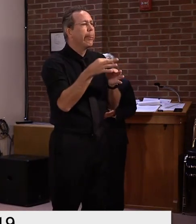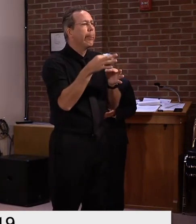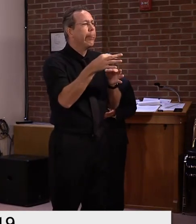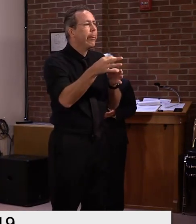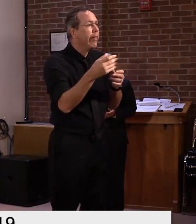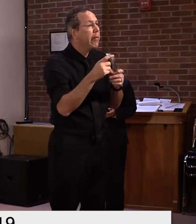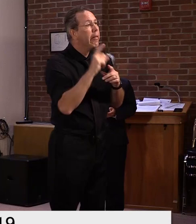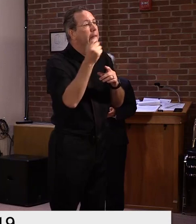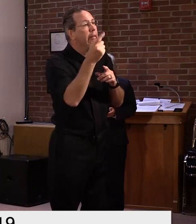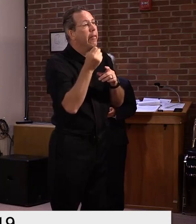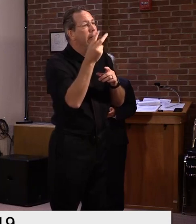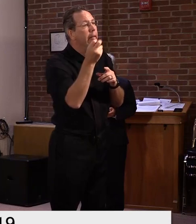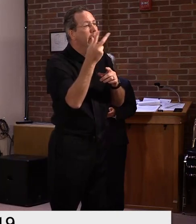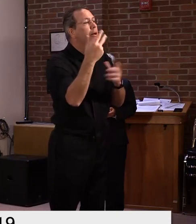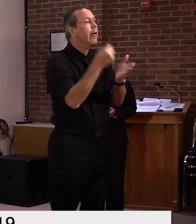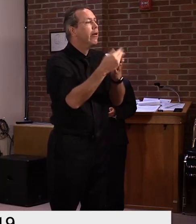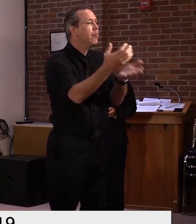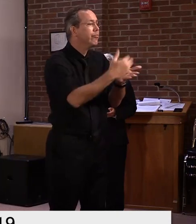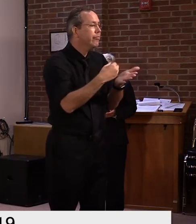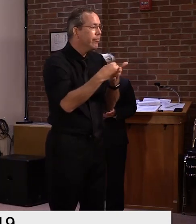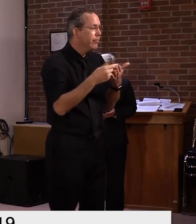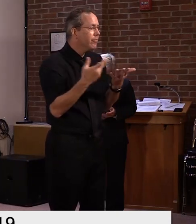up that quickly.